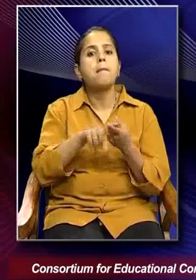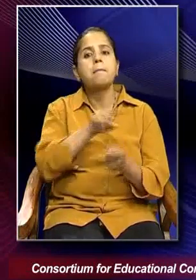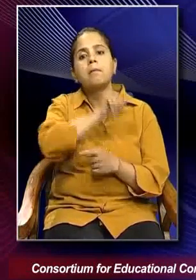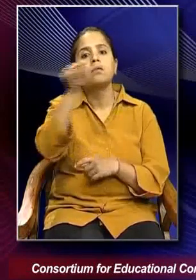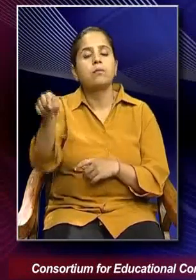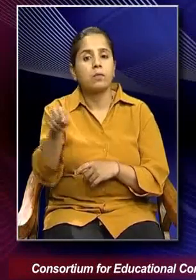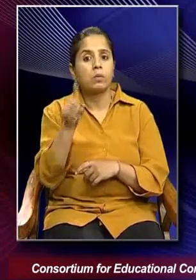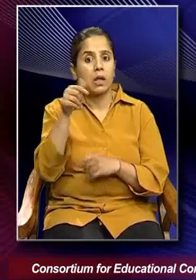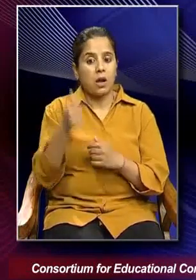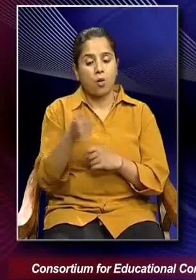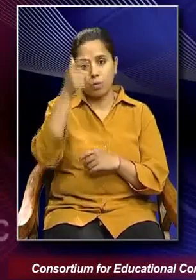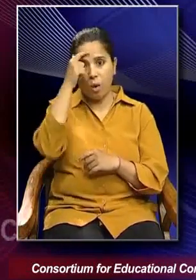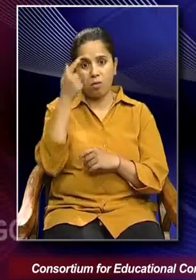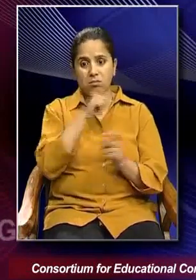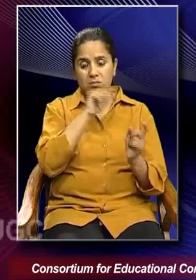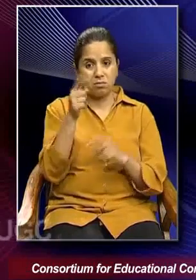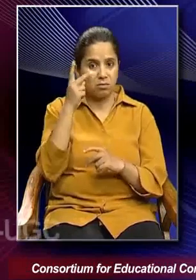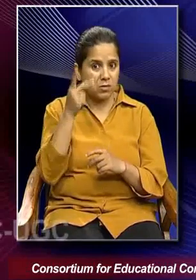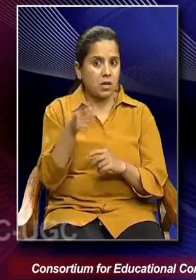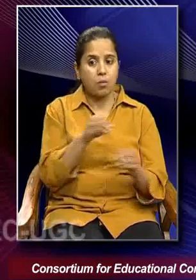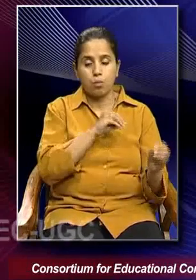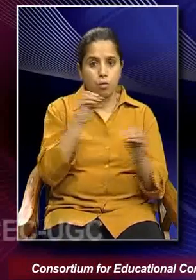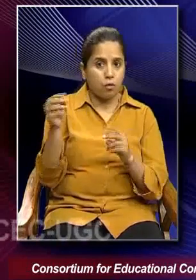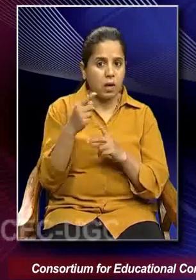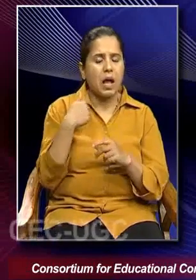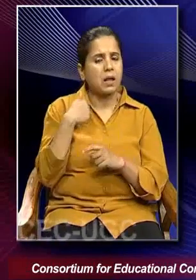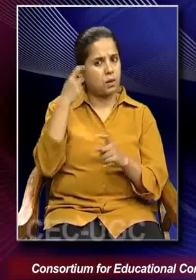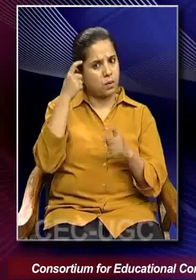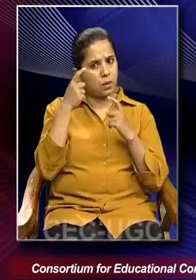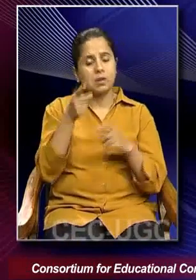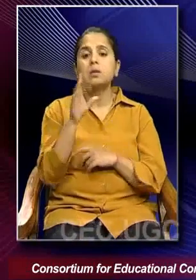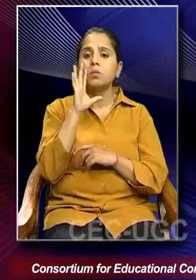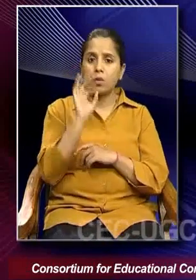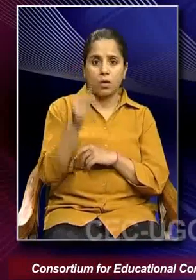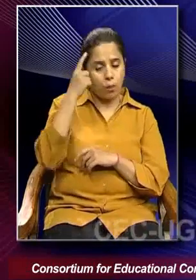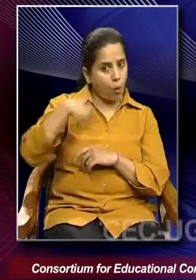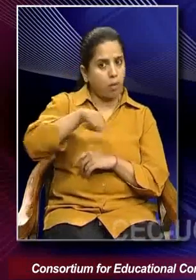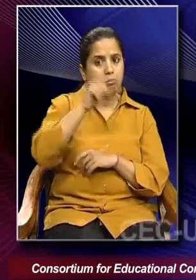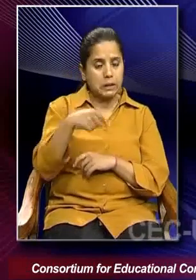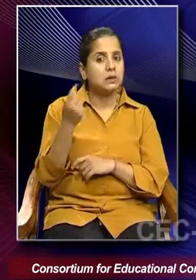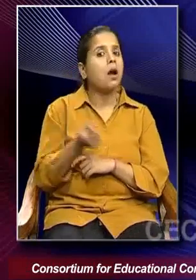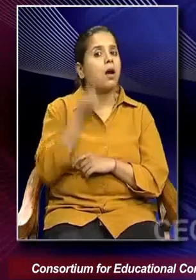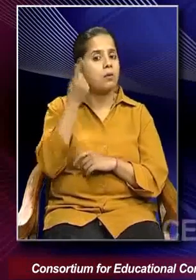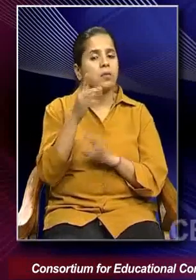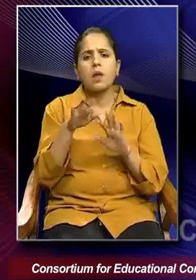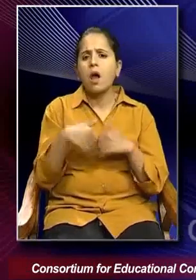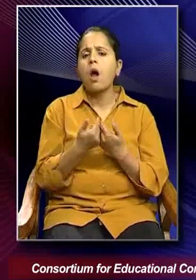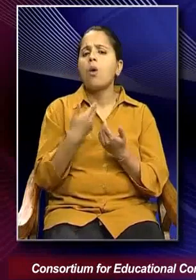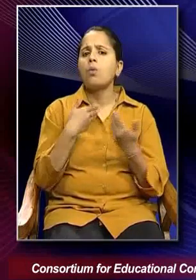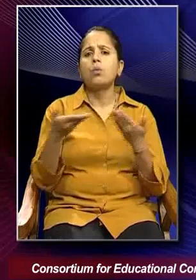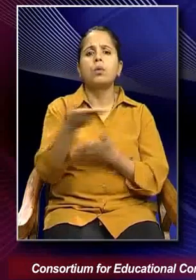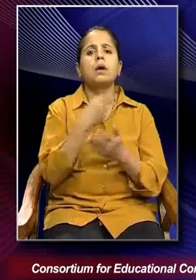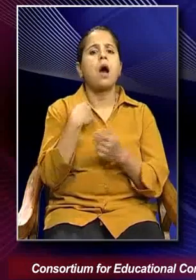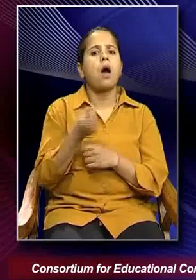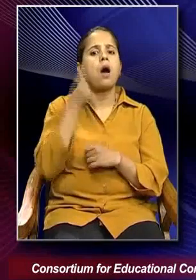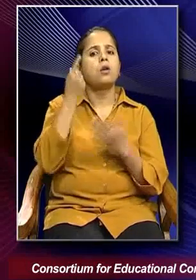to these problems and policies related to migration, I thought that it is important for us to understand how can we